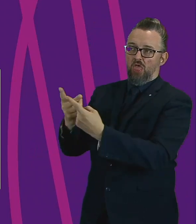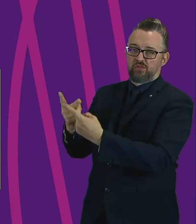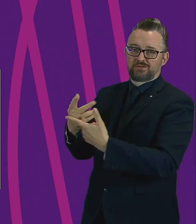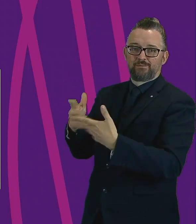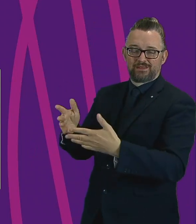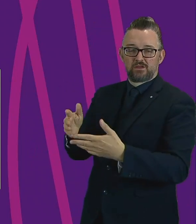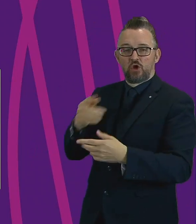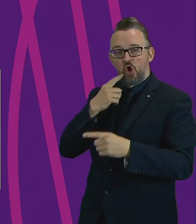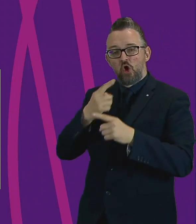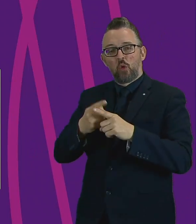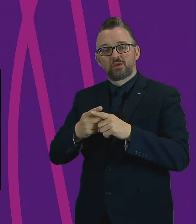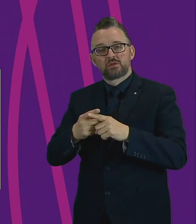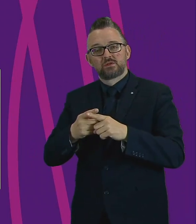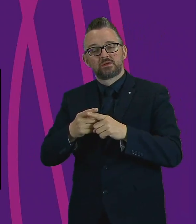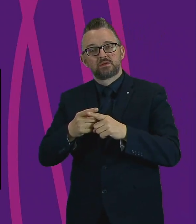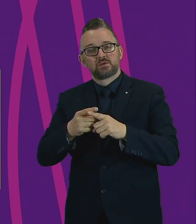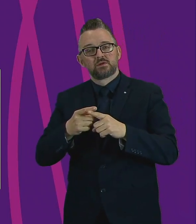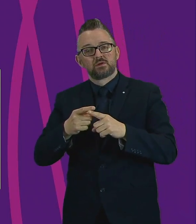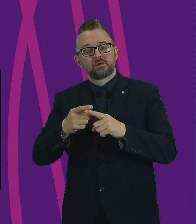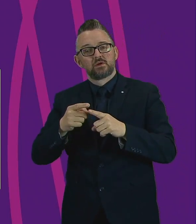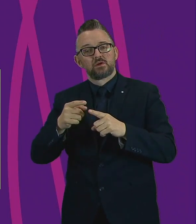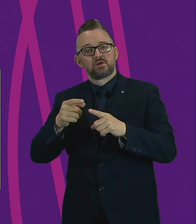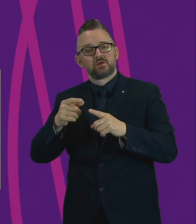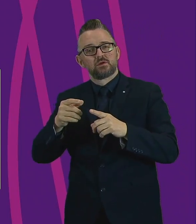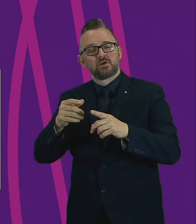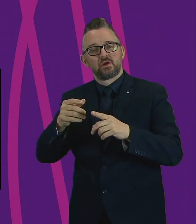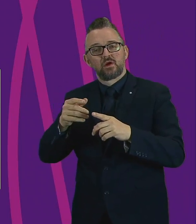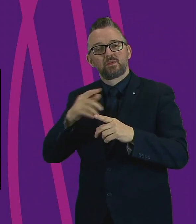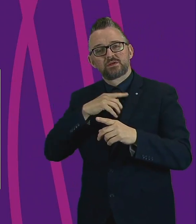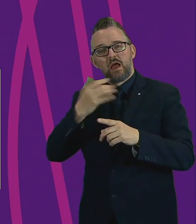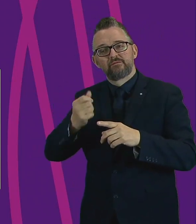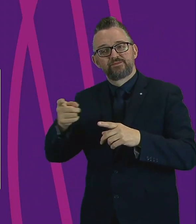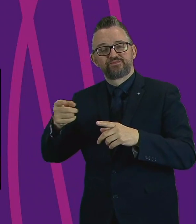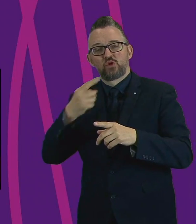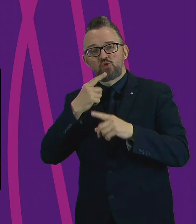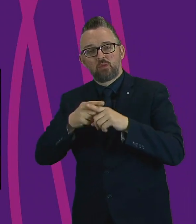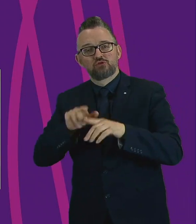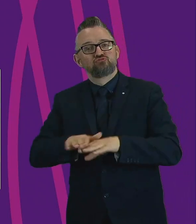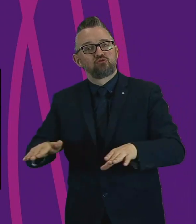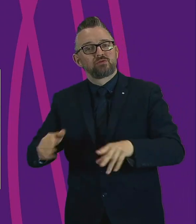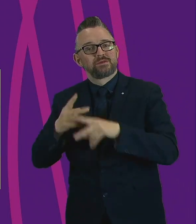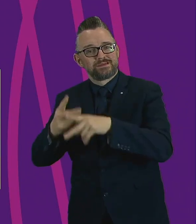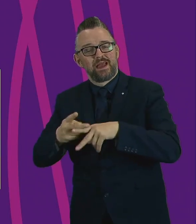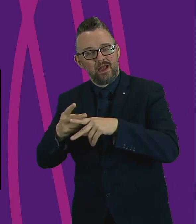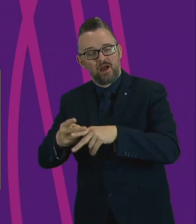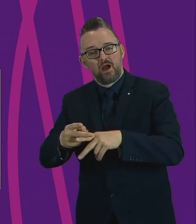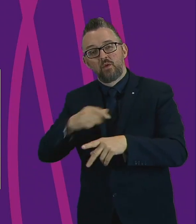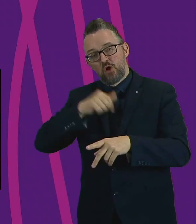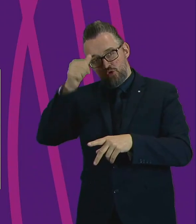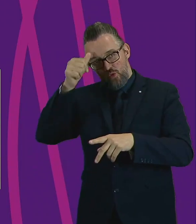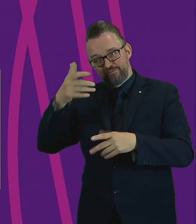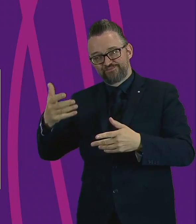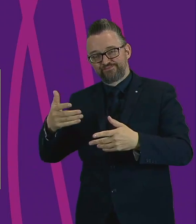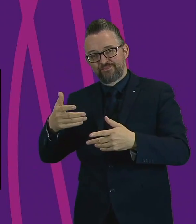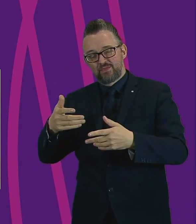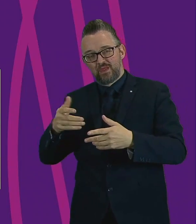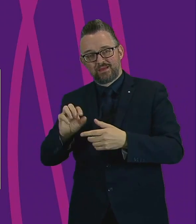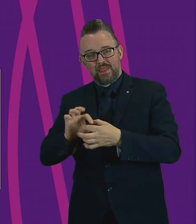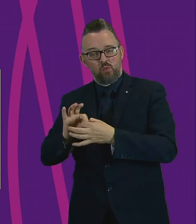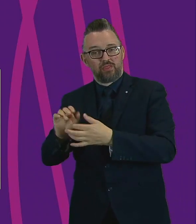about paediatrics. Whilst we've had concerns regarding the level of service pre-COVID, these concerns have